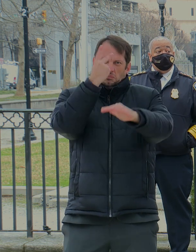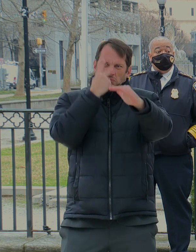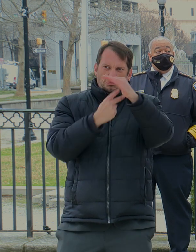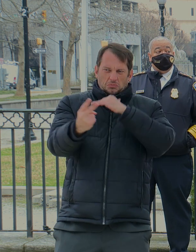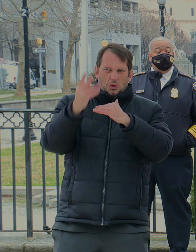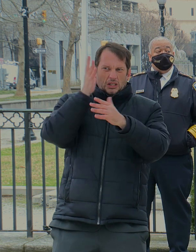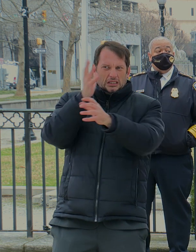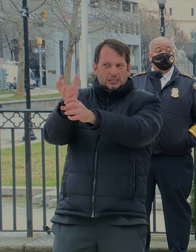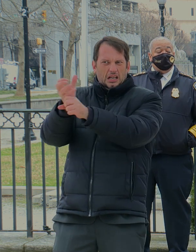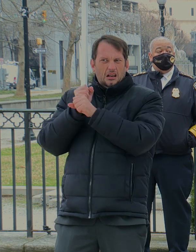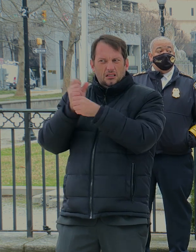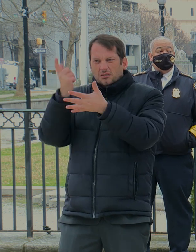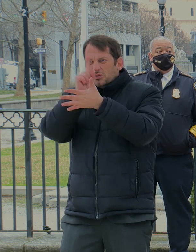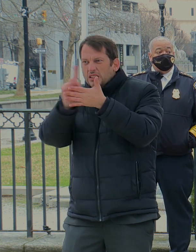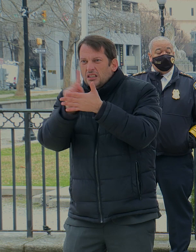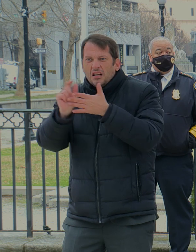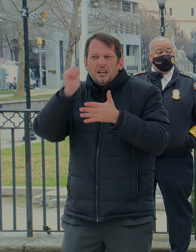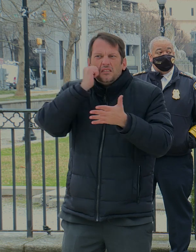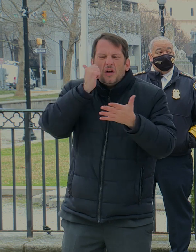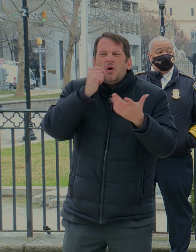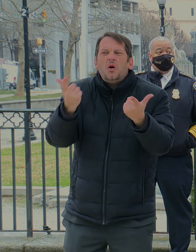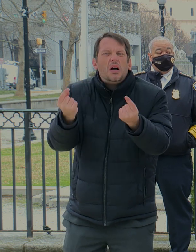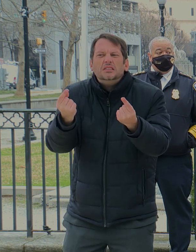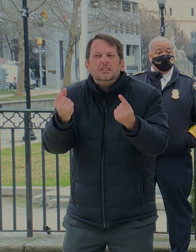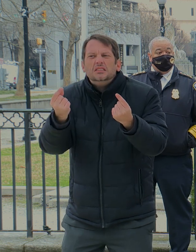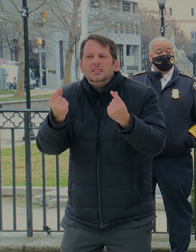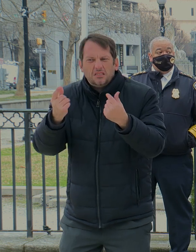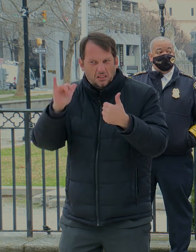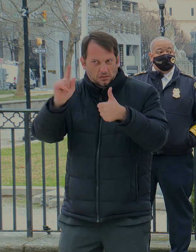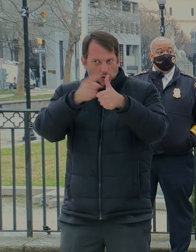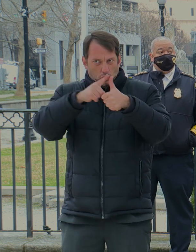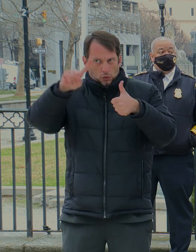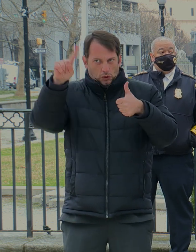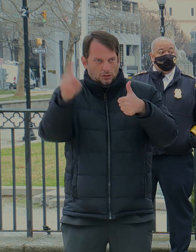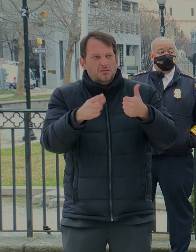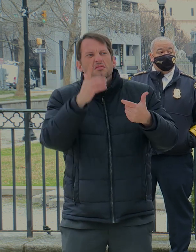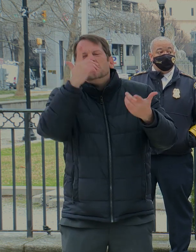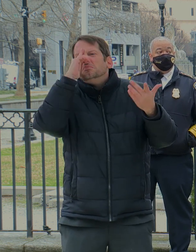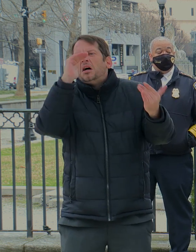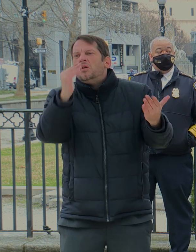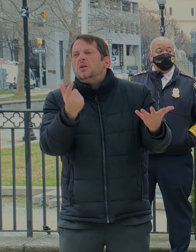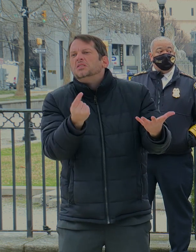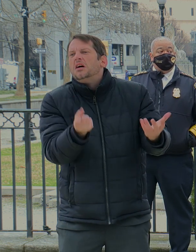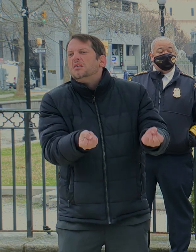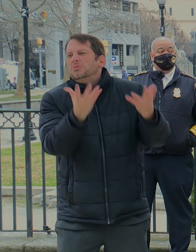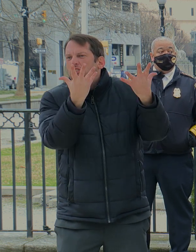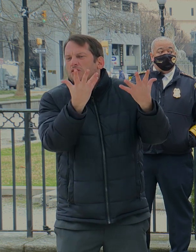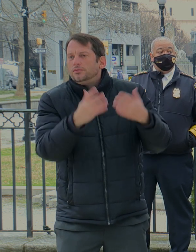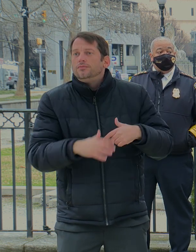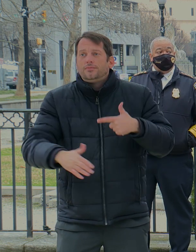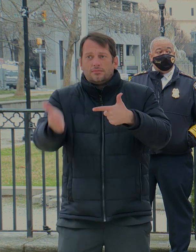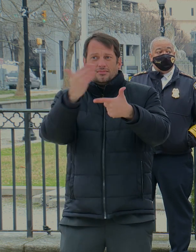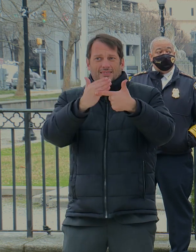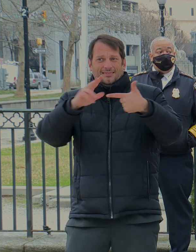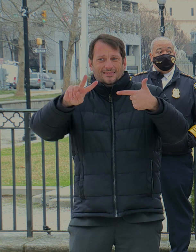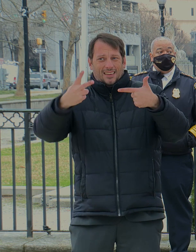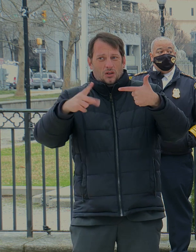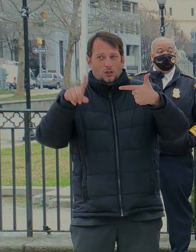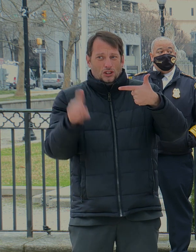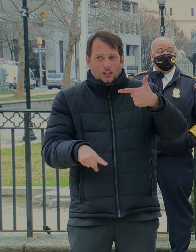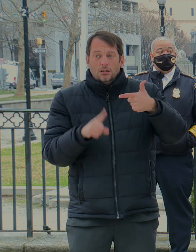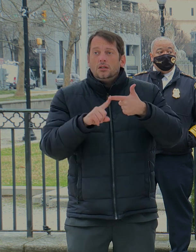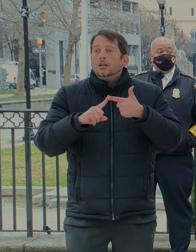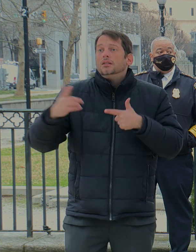weekly, daily, however they come in? That's number one question. And then second, is the city responsible for its